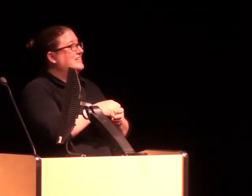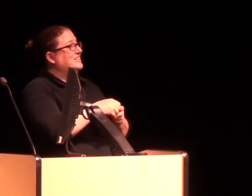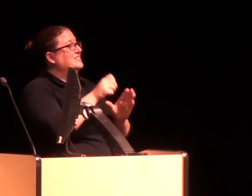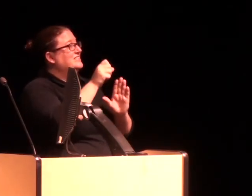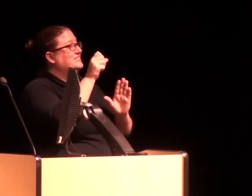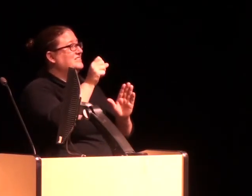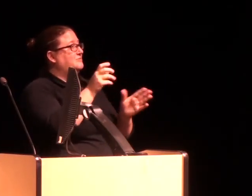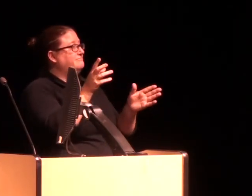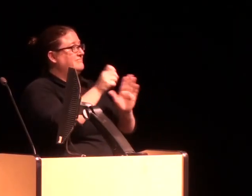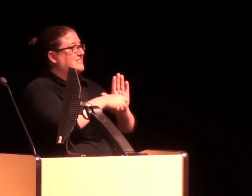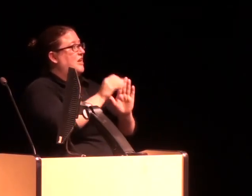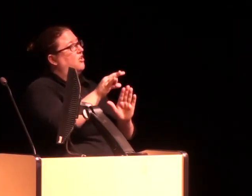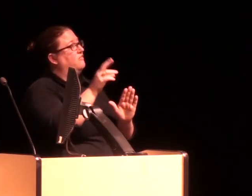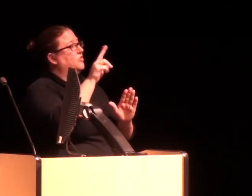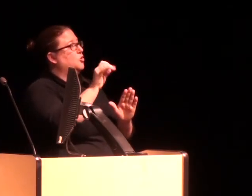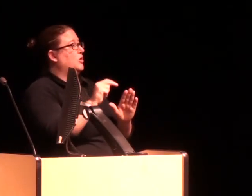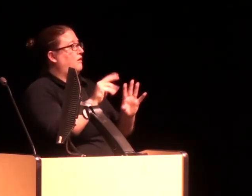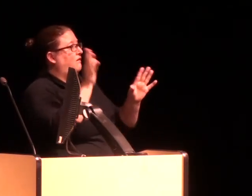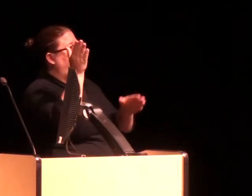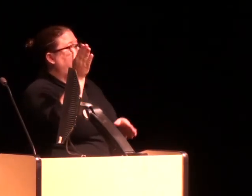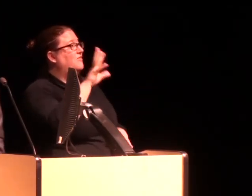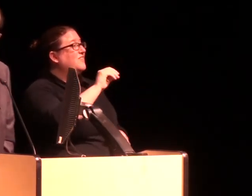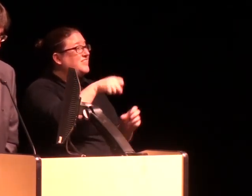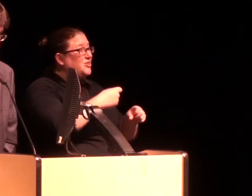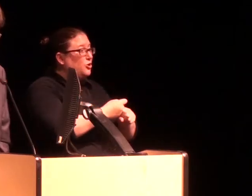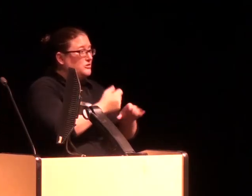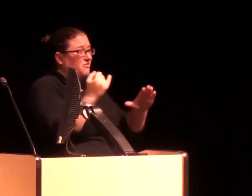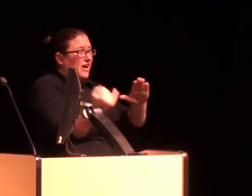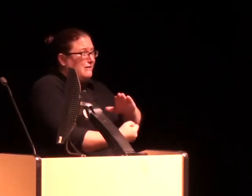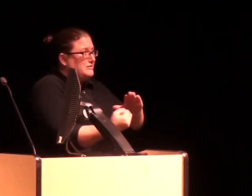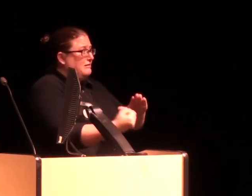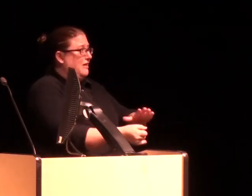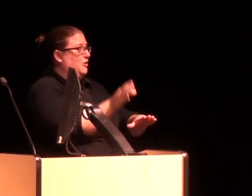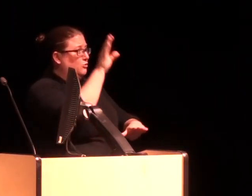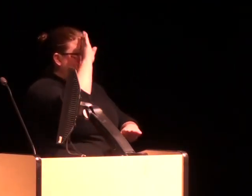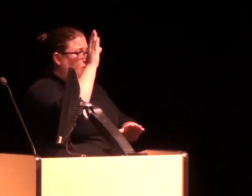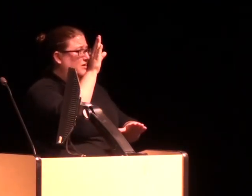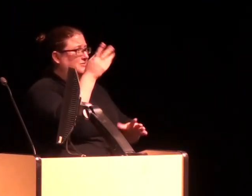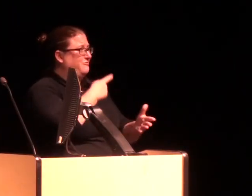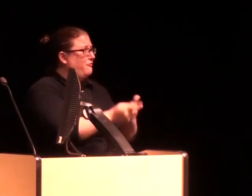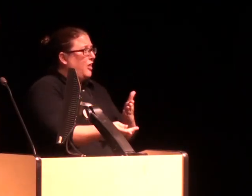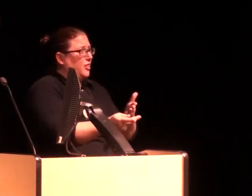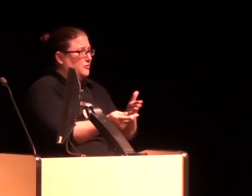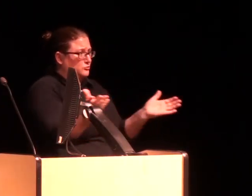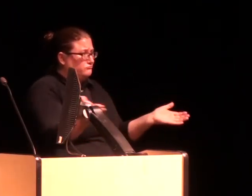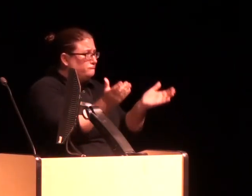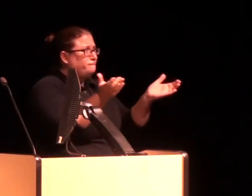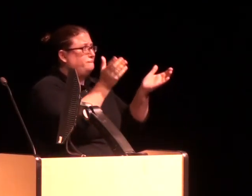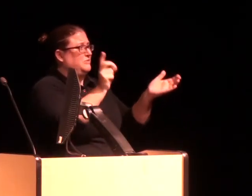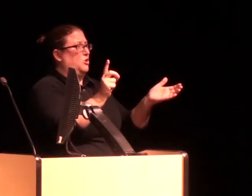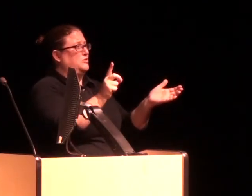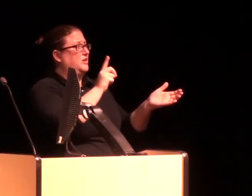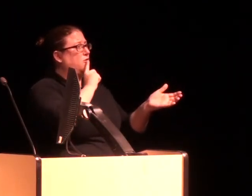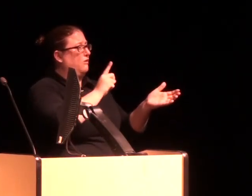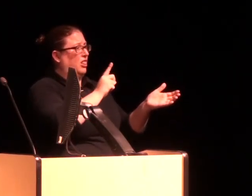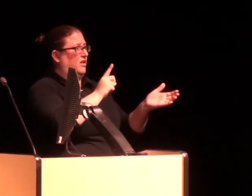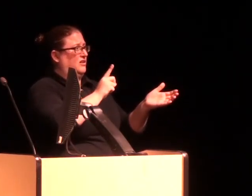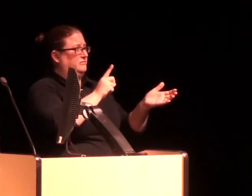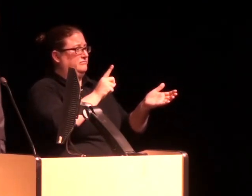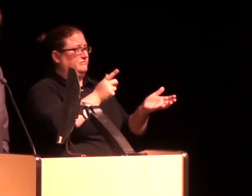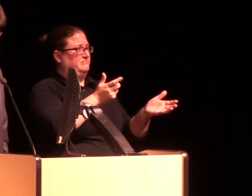He said, 50 years of isolating Cuba had failed to promote democracy and set us back in Latin America. That is why